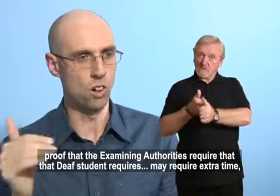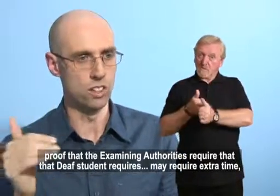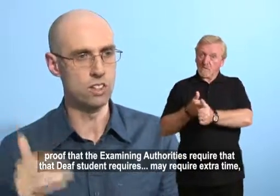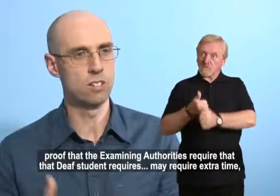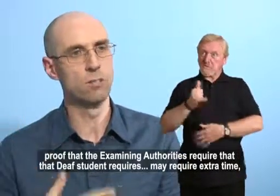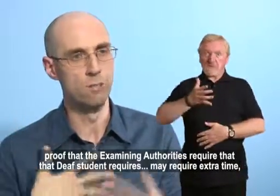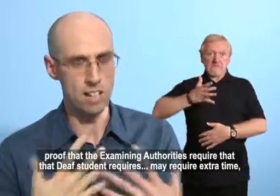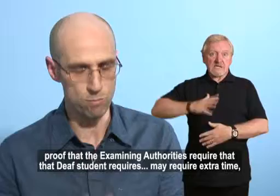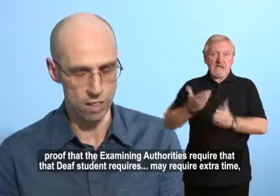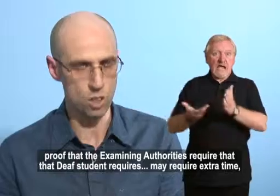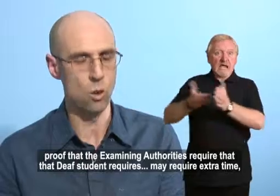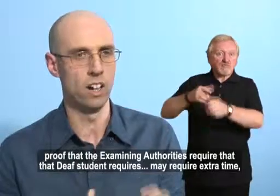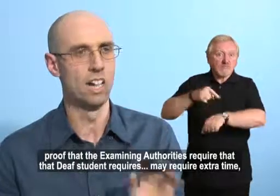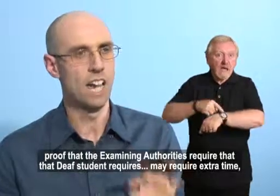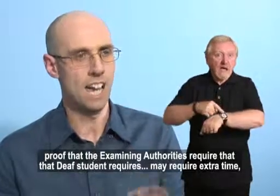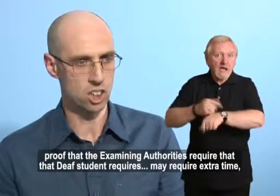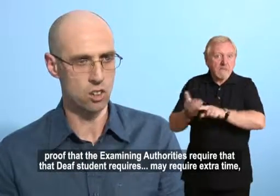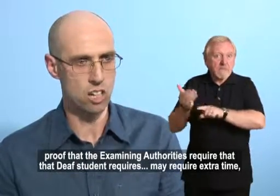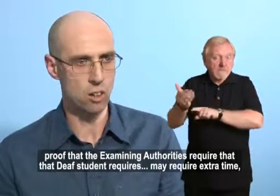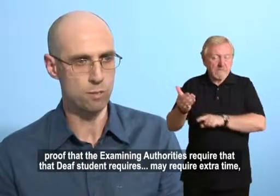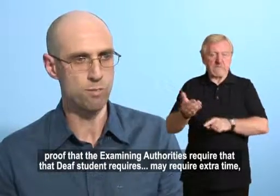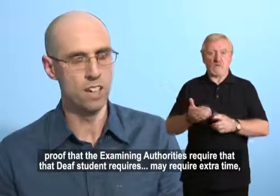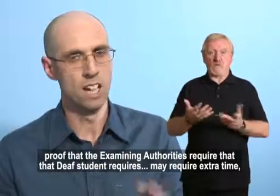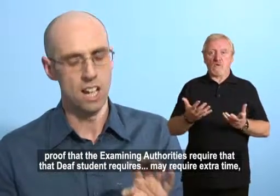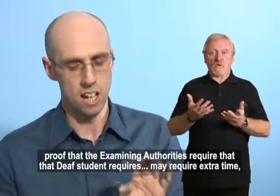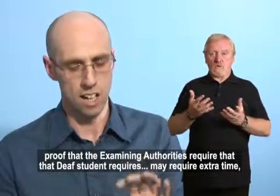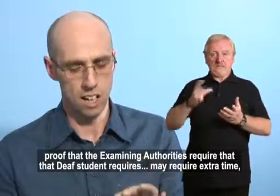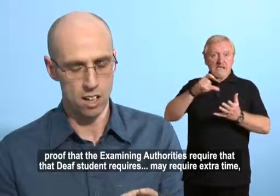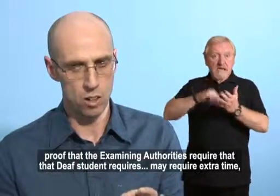student may require extra time,